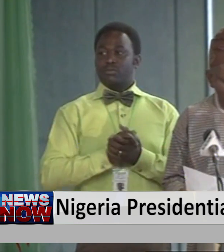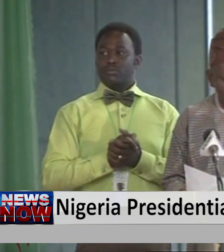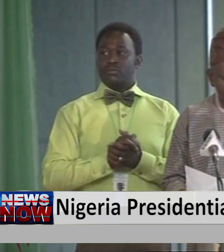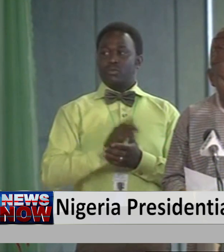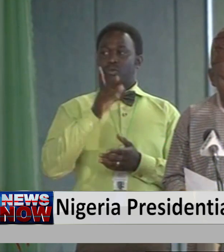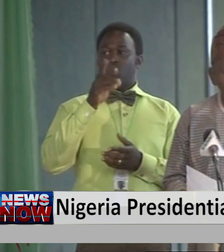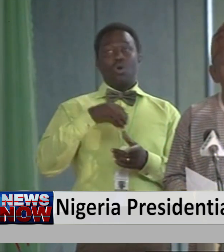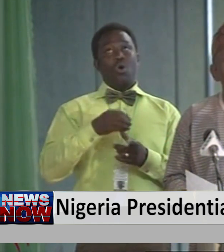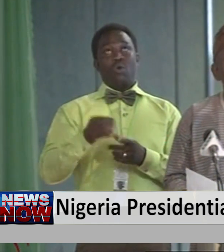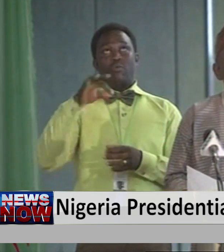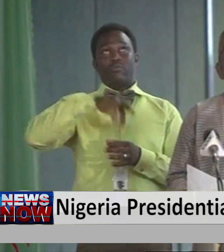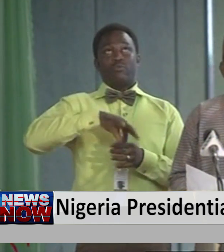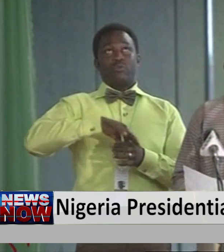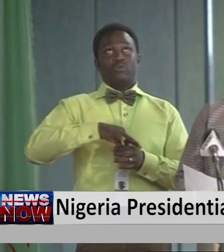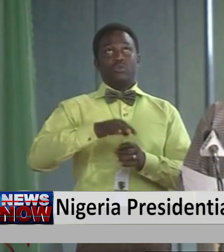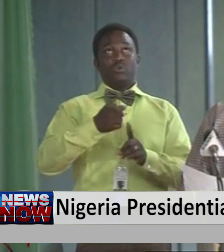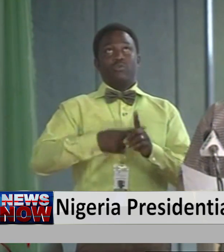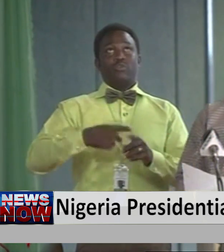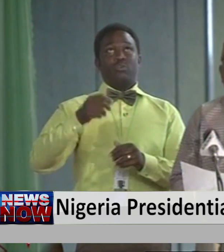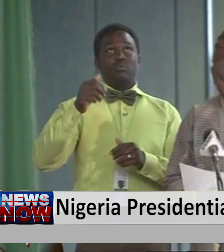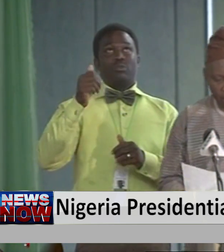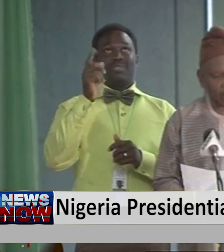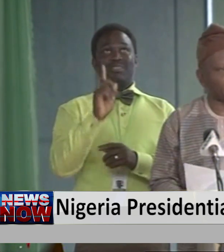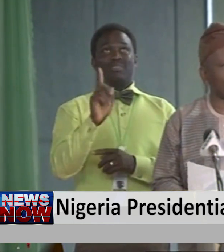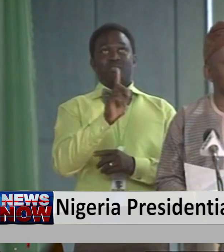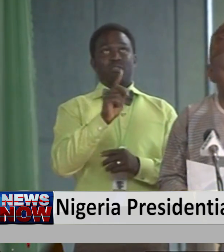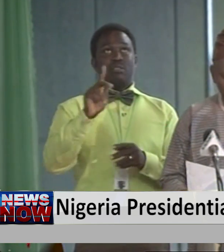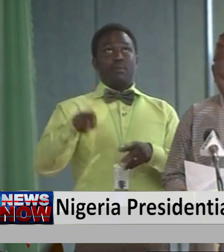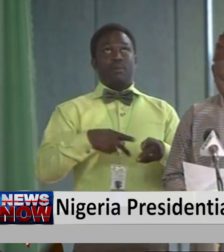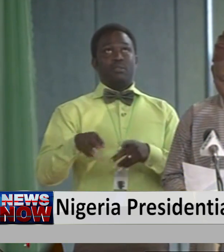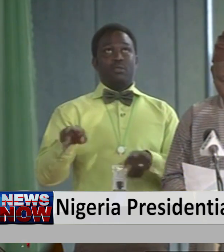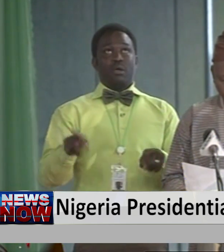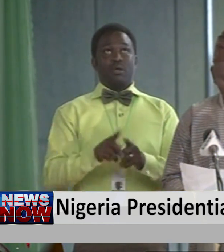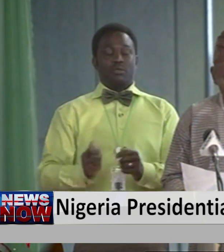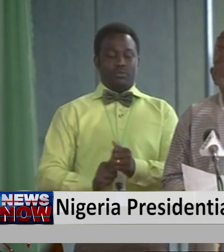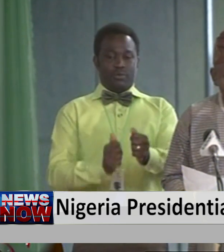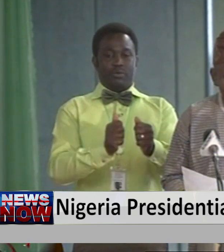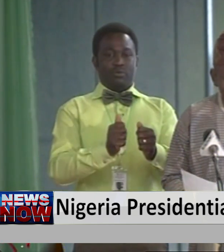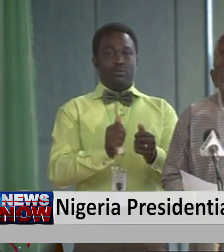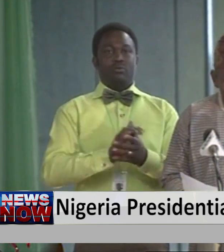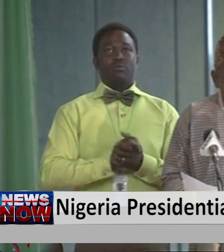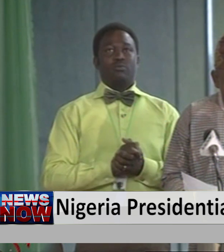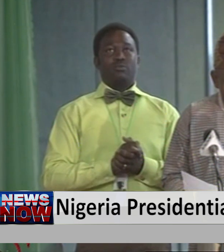of votes from each party is as follows.